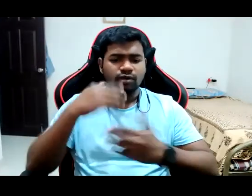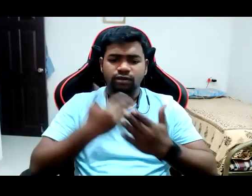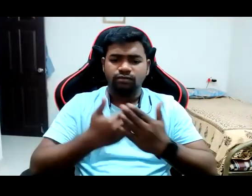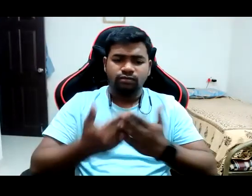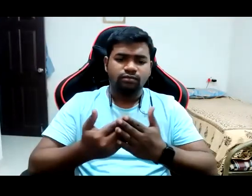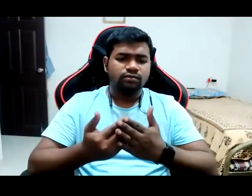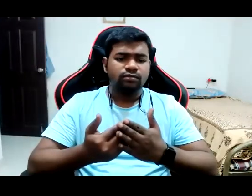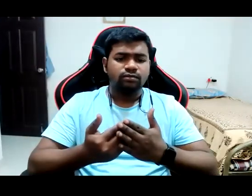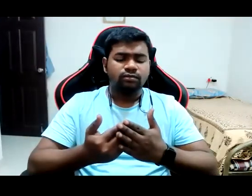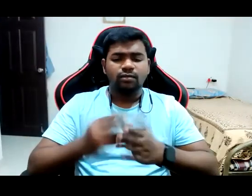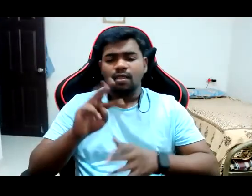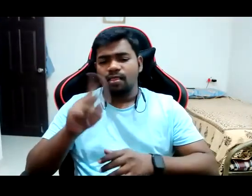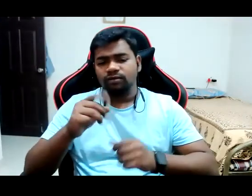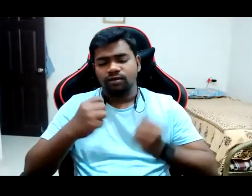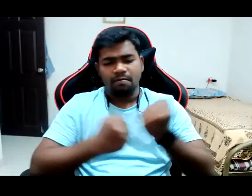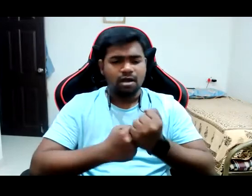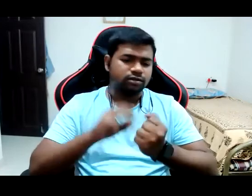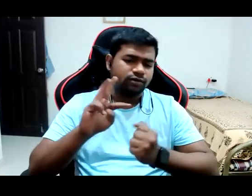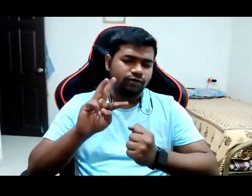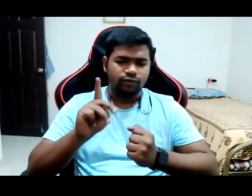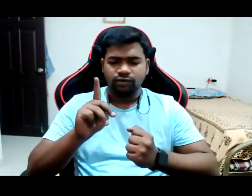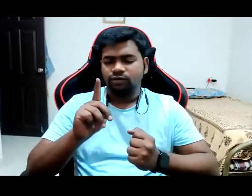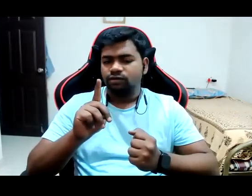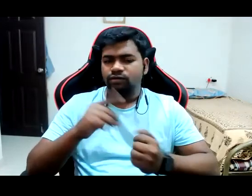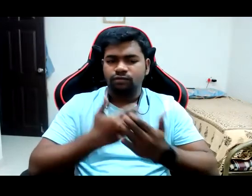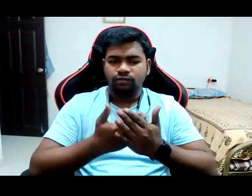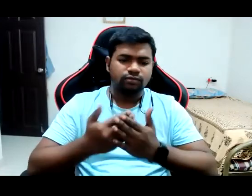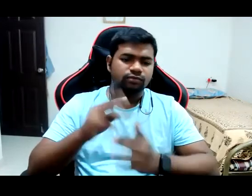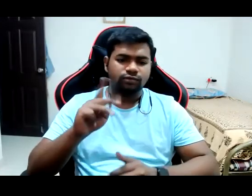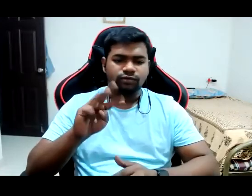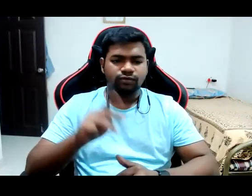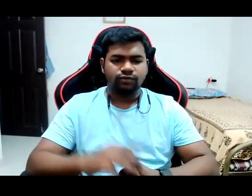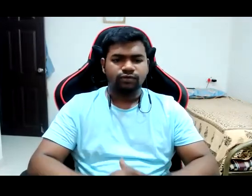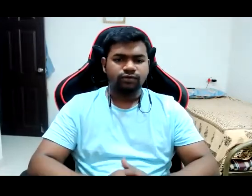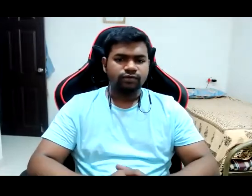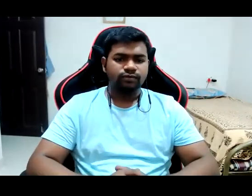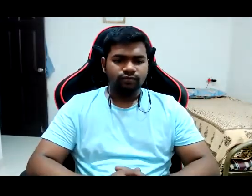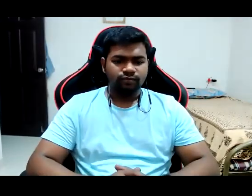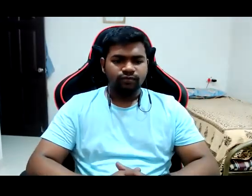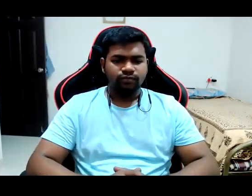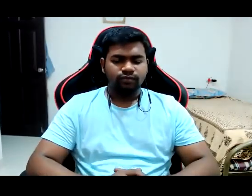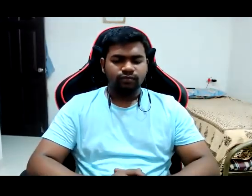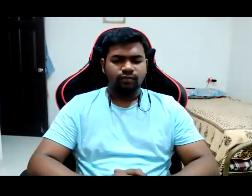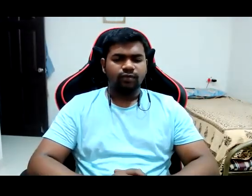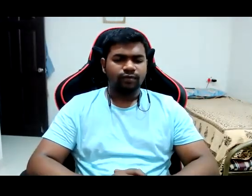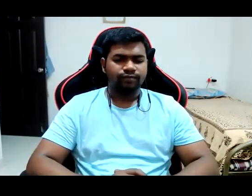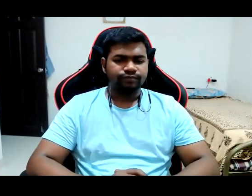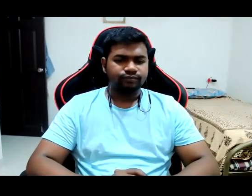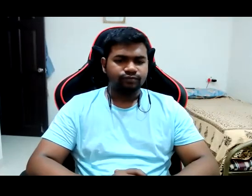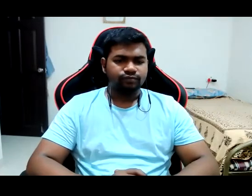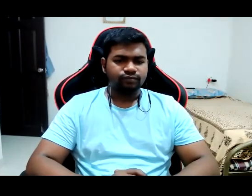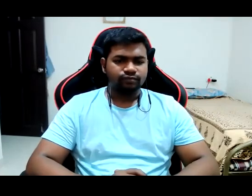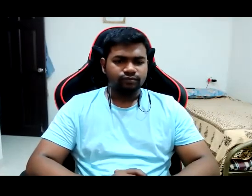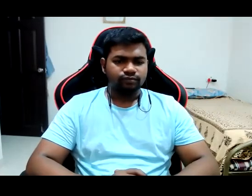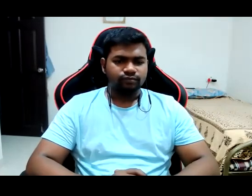ideas? March 31st. March? No, I think Karthik, she's asking about submitting ideas, not